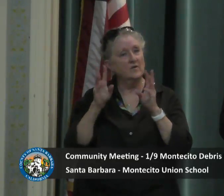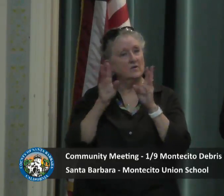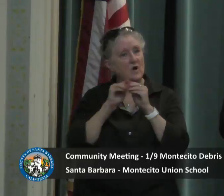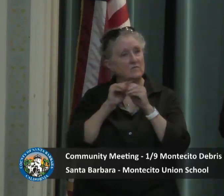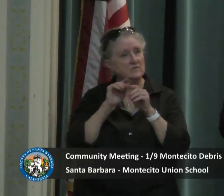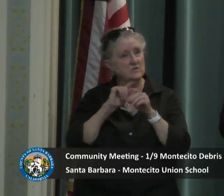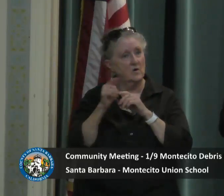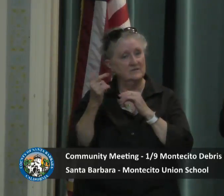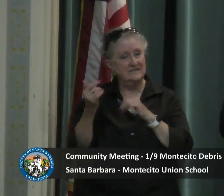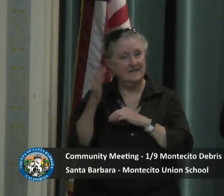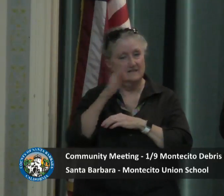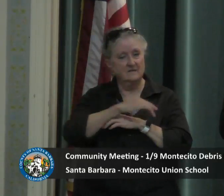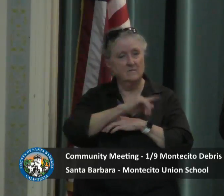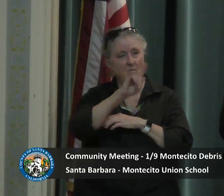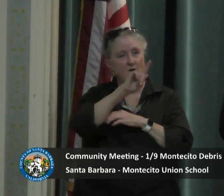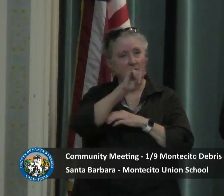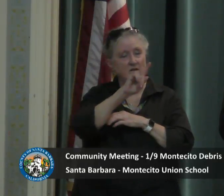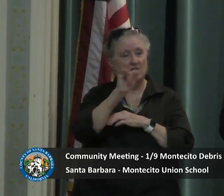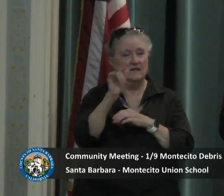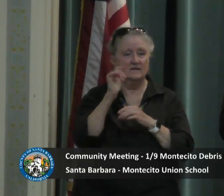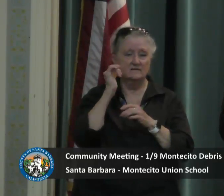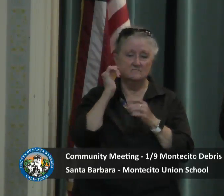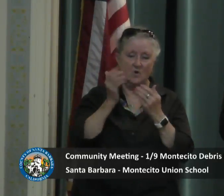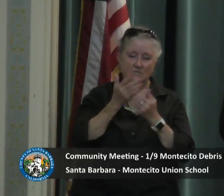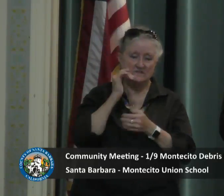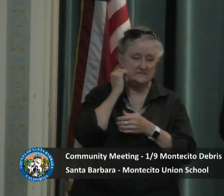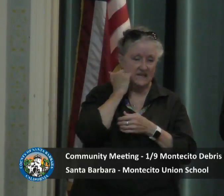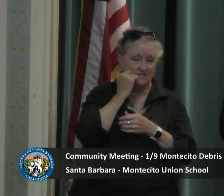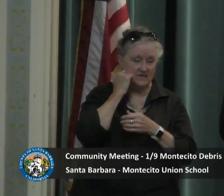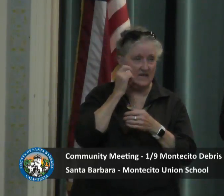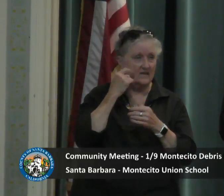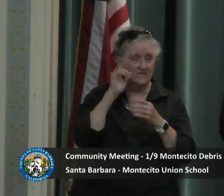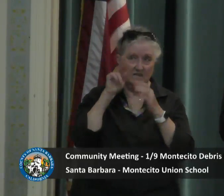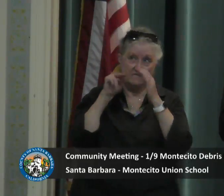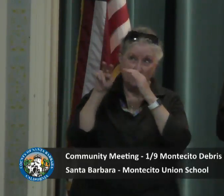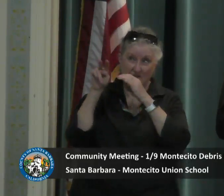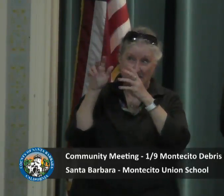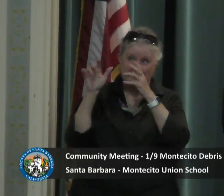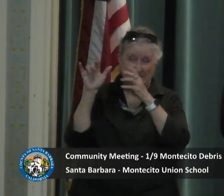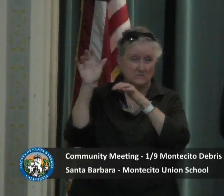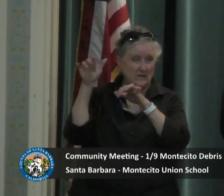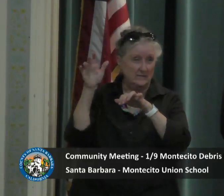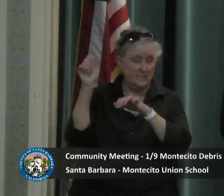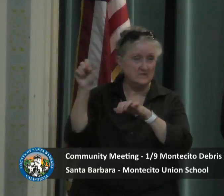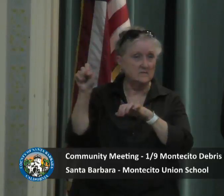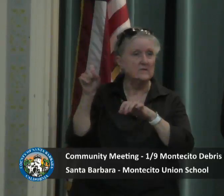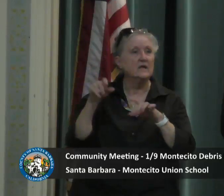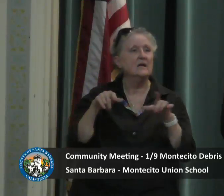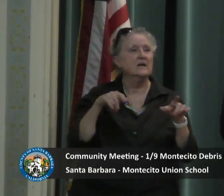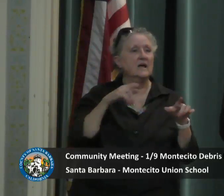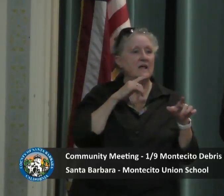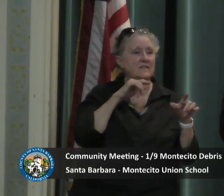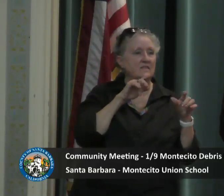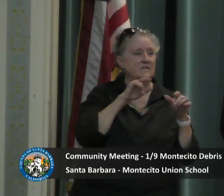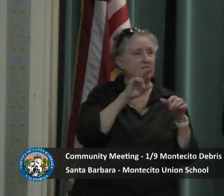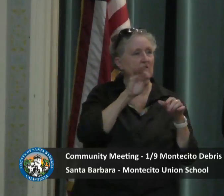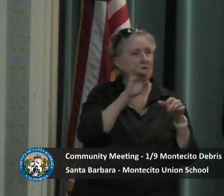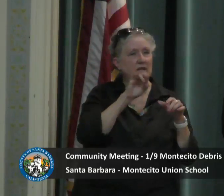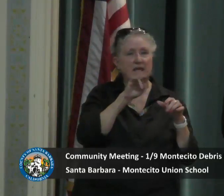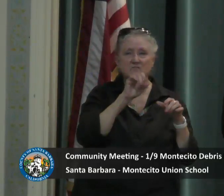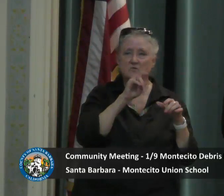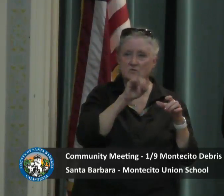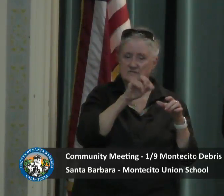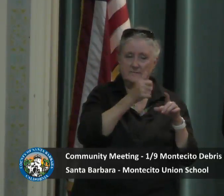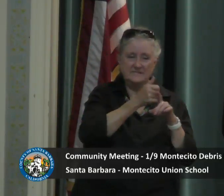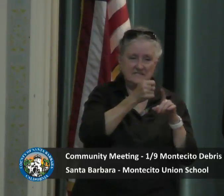1 p.m., like we are almost every day when there's rain forecast, and the forecasters themselves were having a